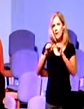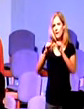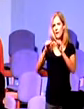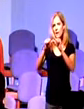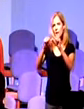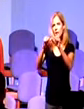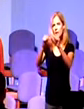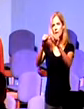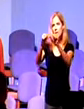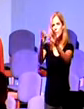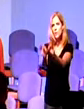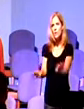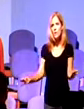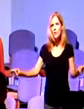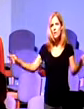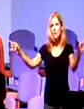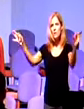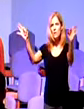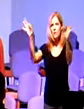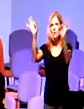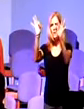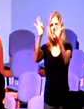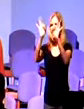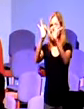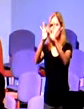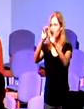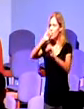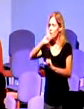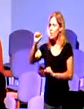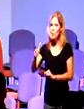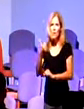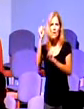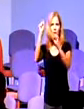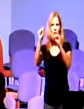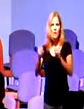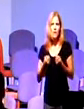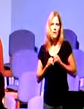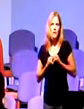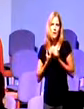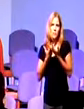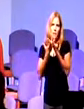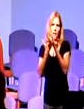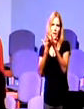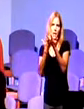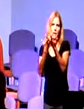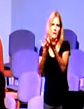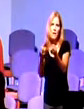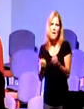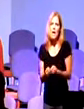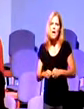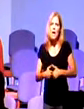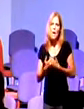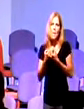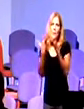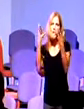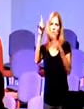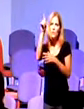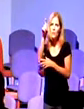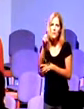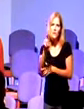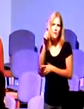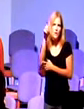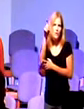King of endless worth. No one could express how much